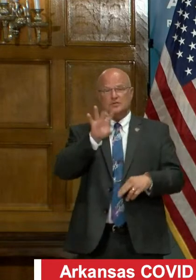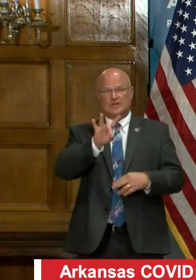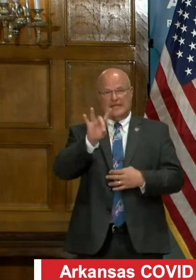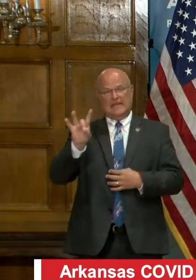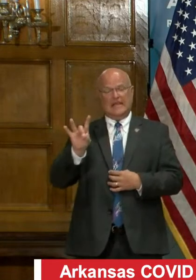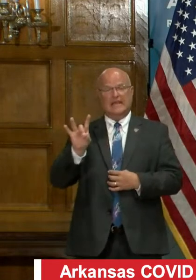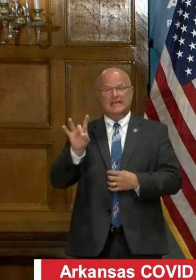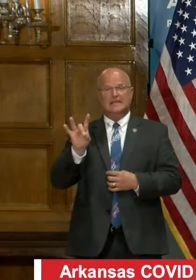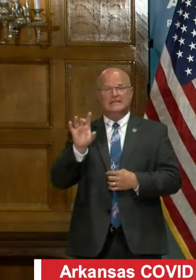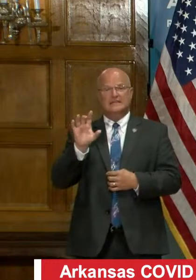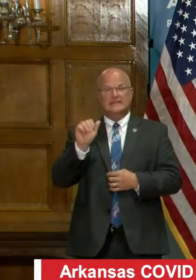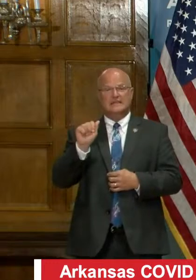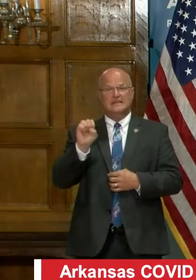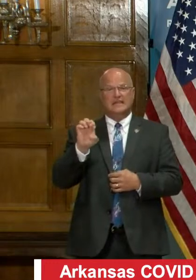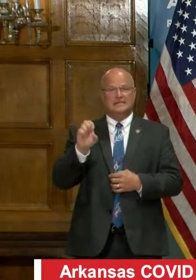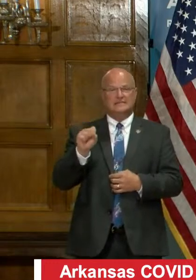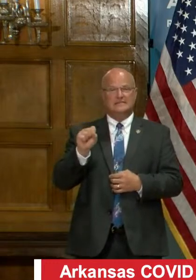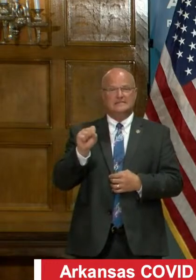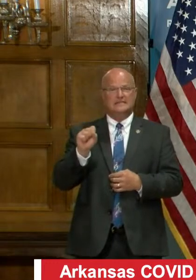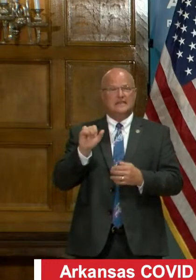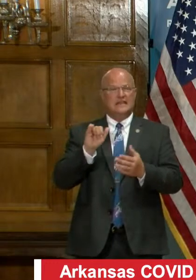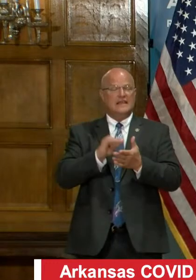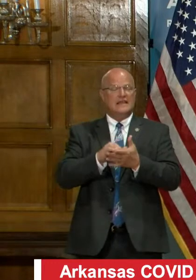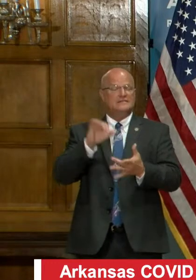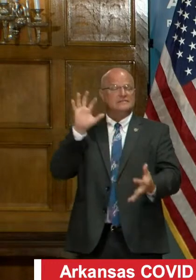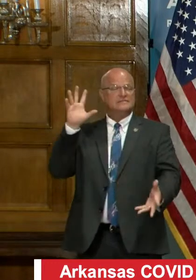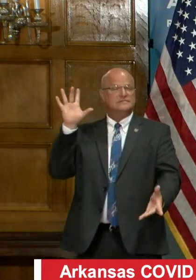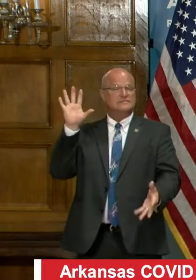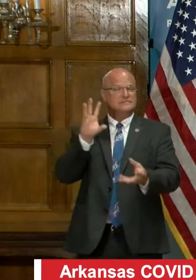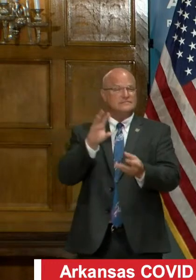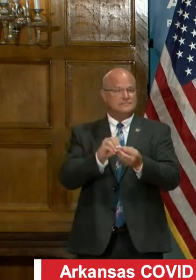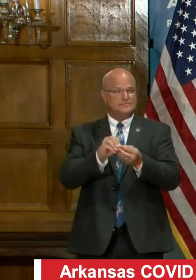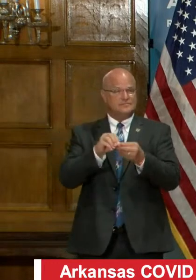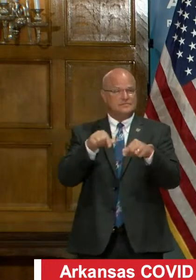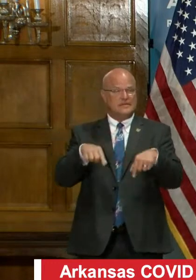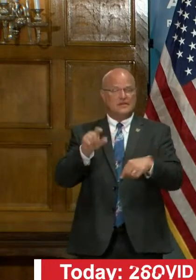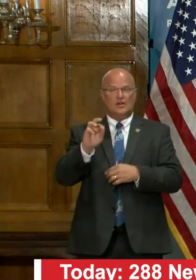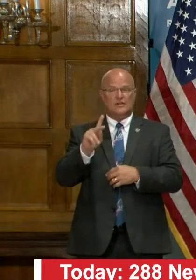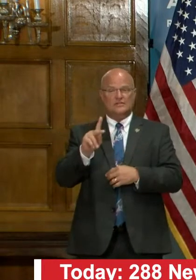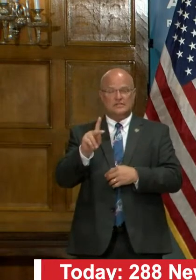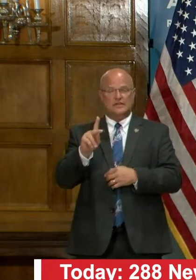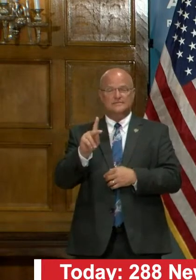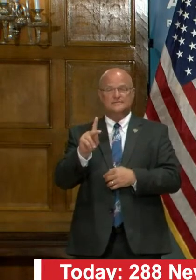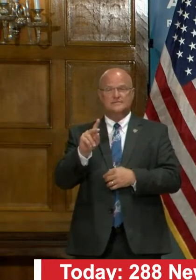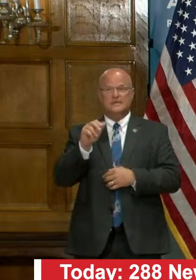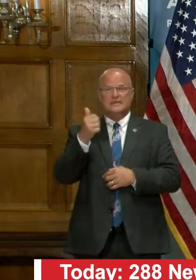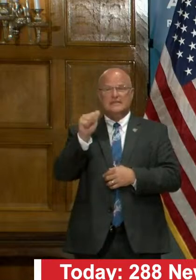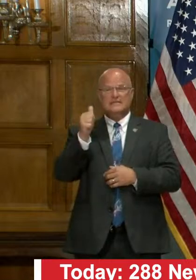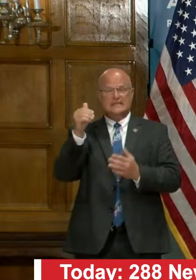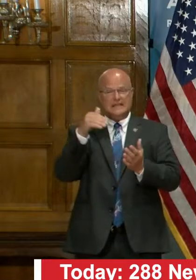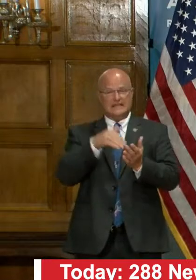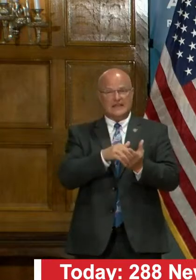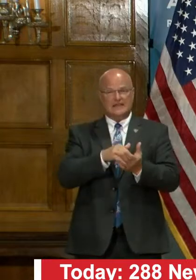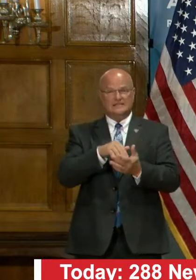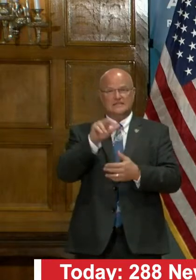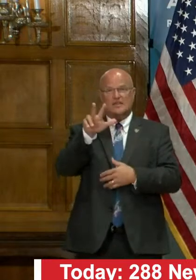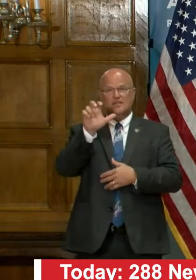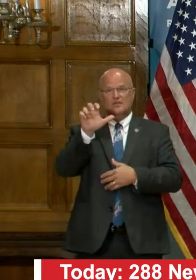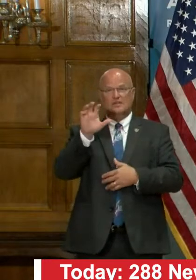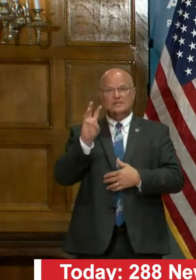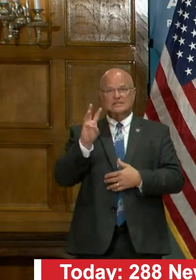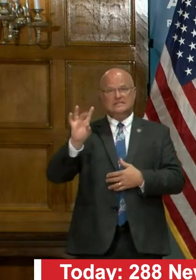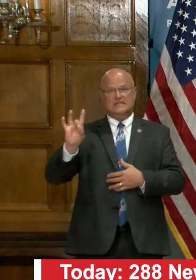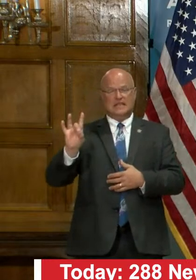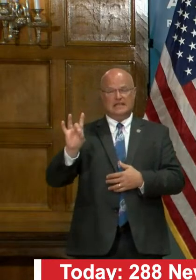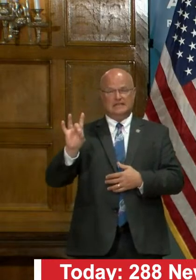288 cases. That brings the total cases in Arkansas cumulative to